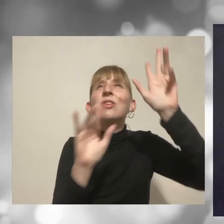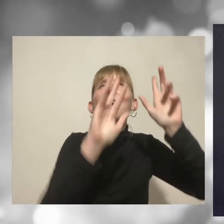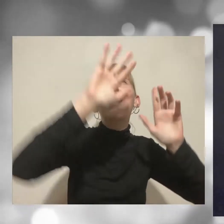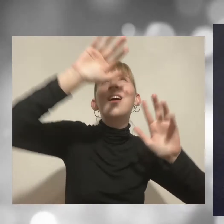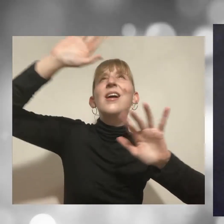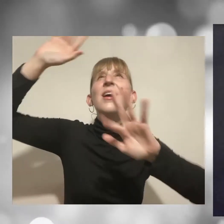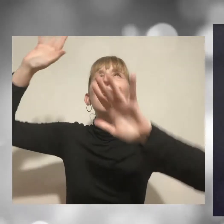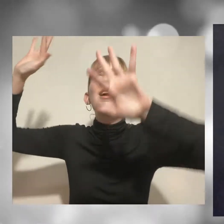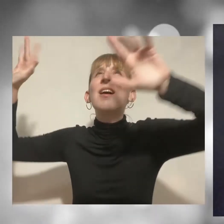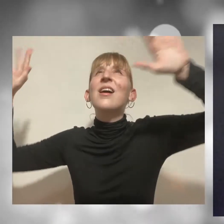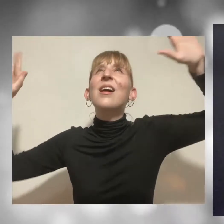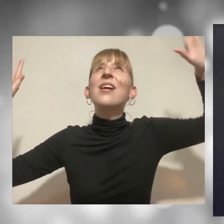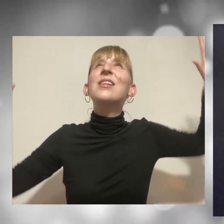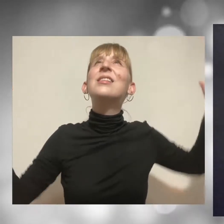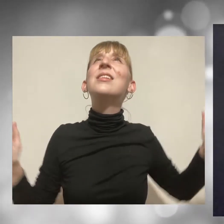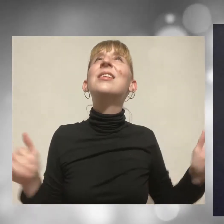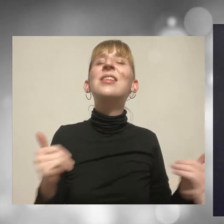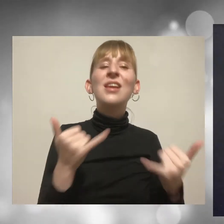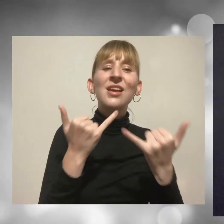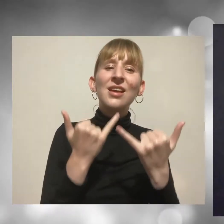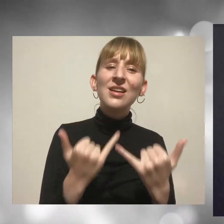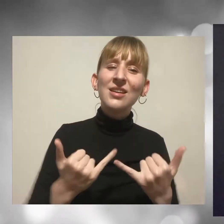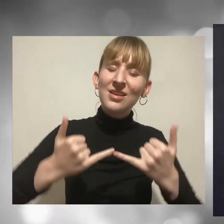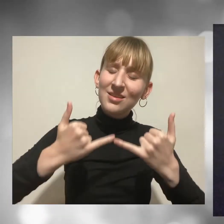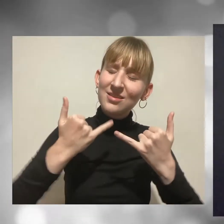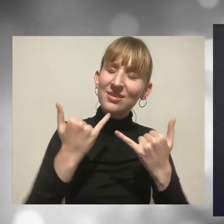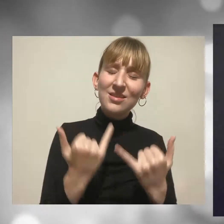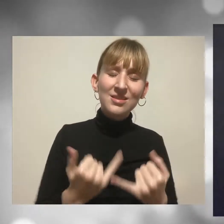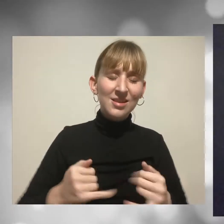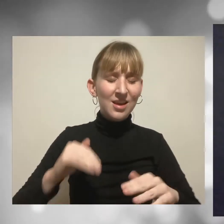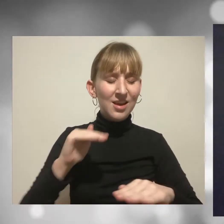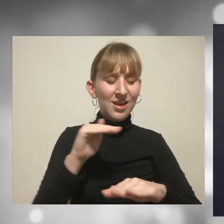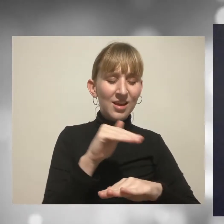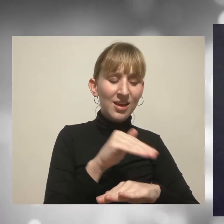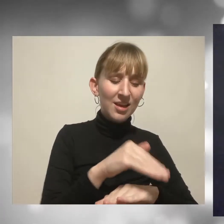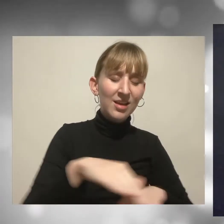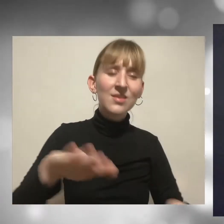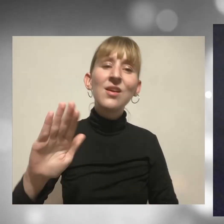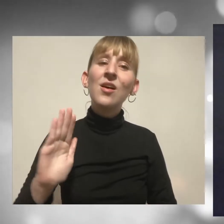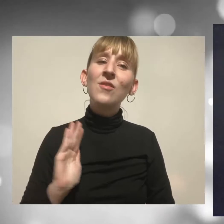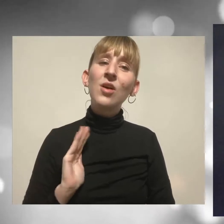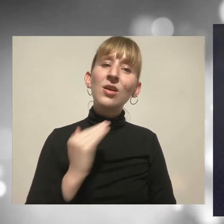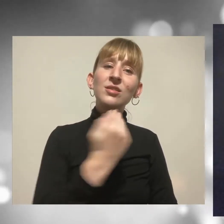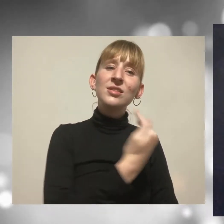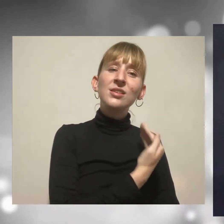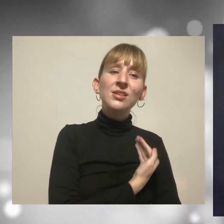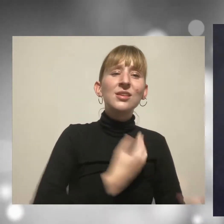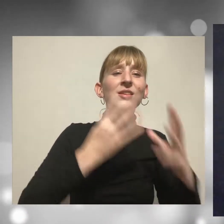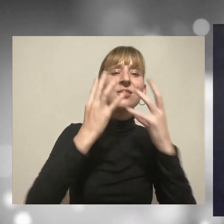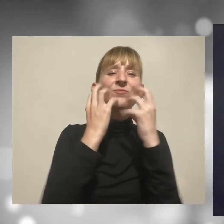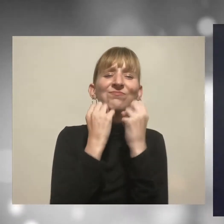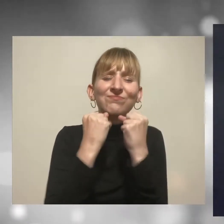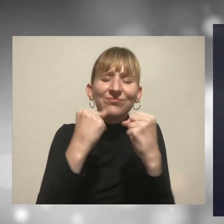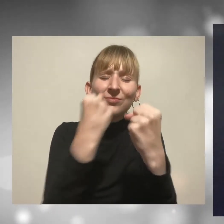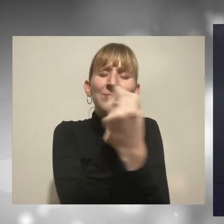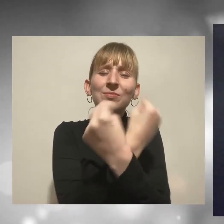shining, It is the night of our dear